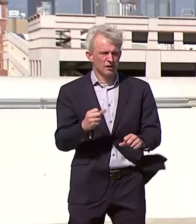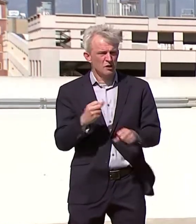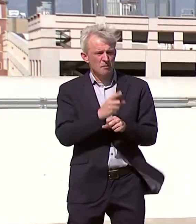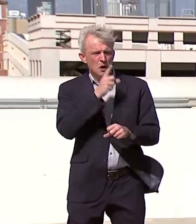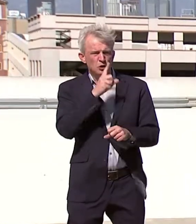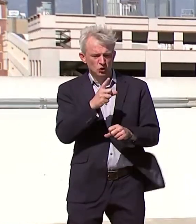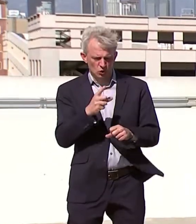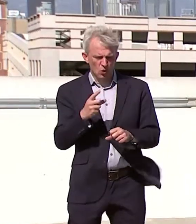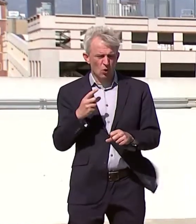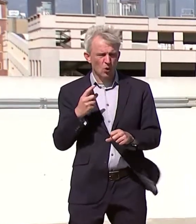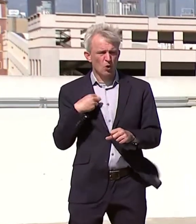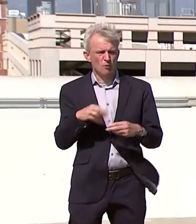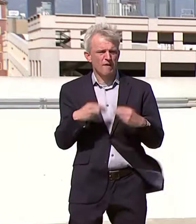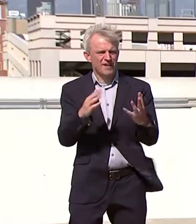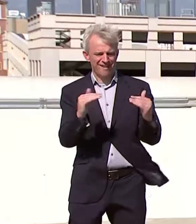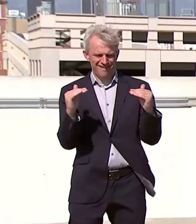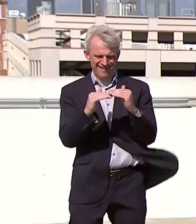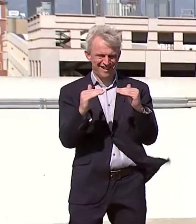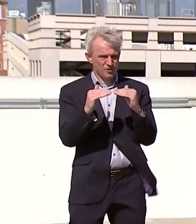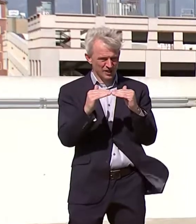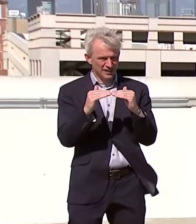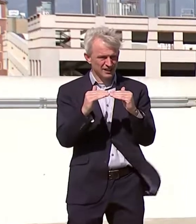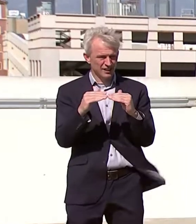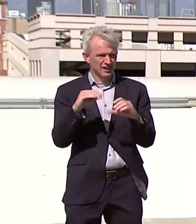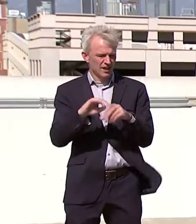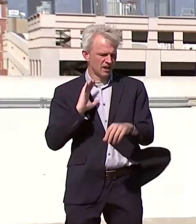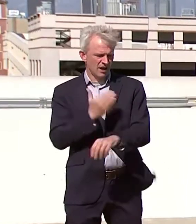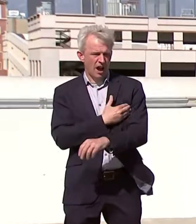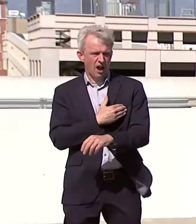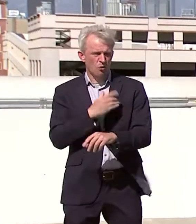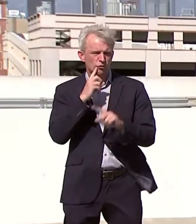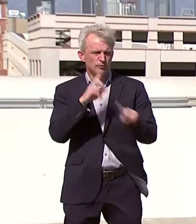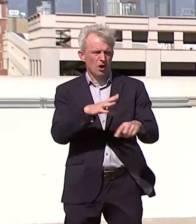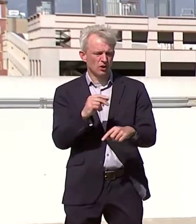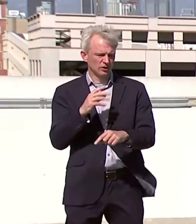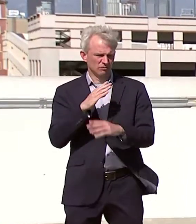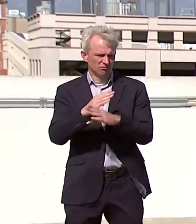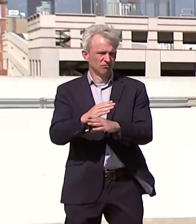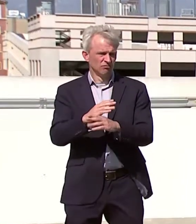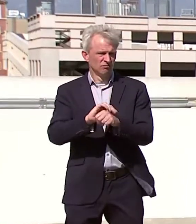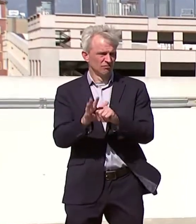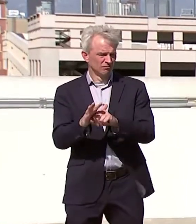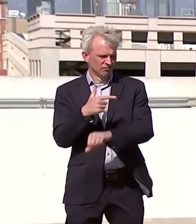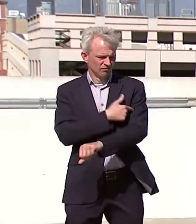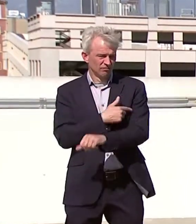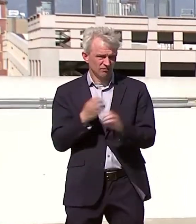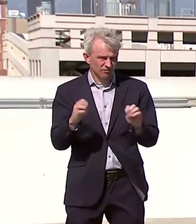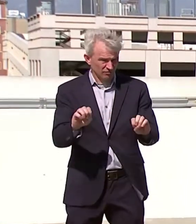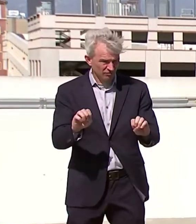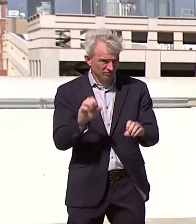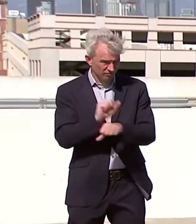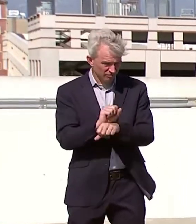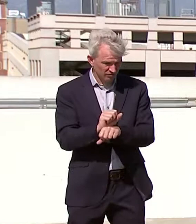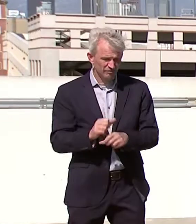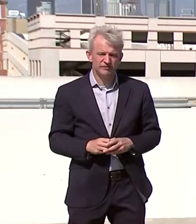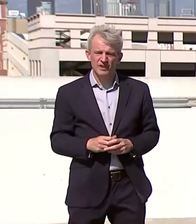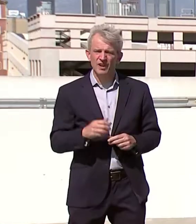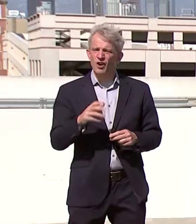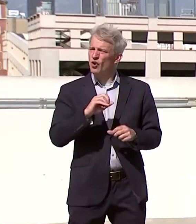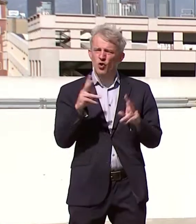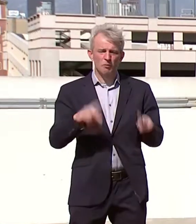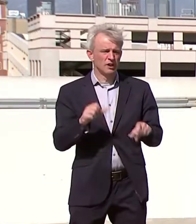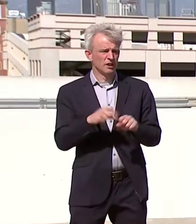of our response and vaccination efforts. None of us can do this work alone, and everyone living and working in LA